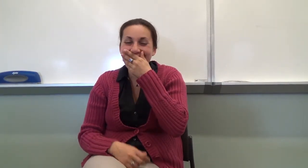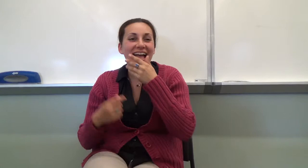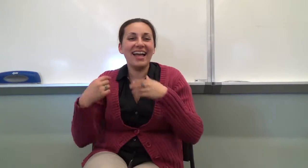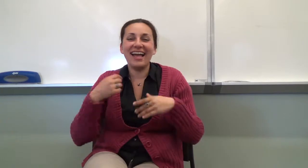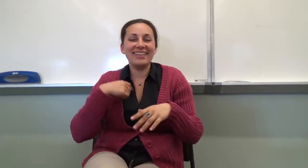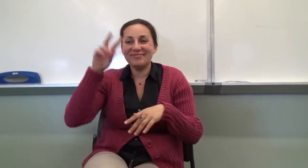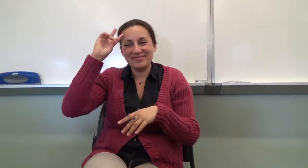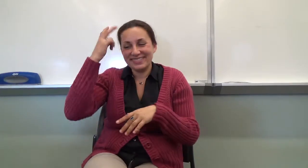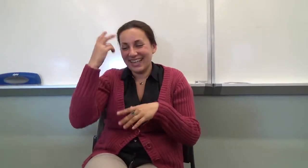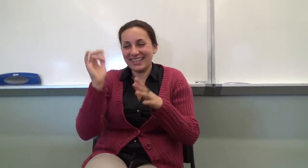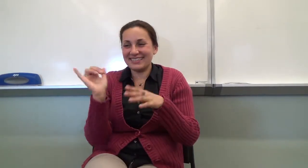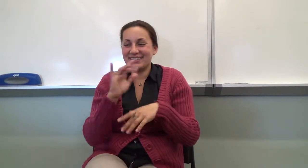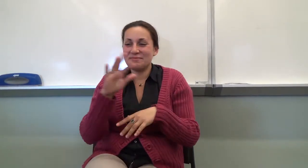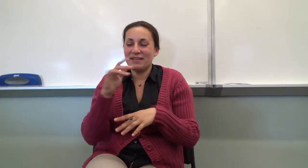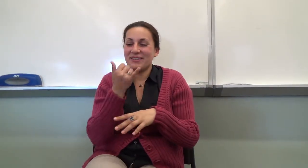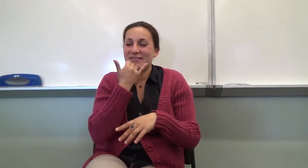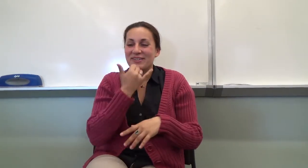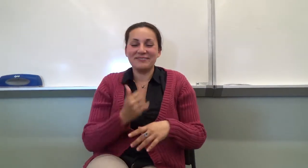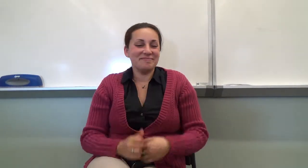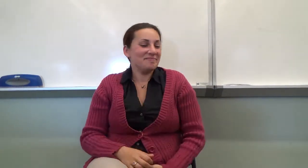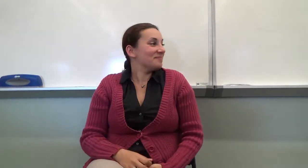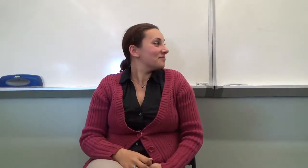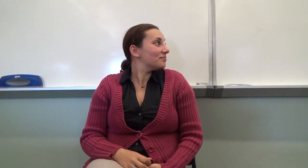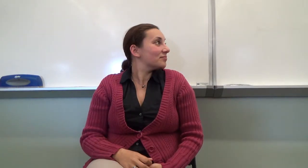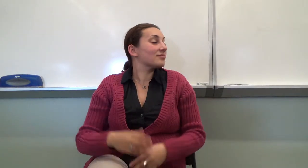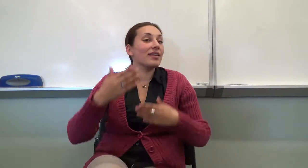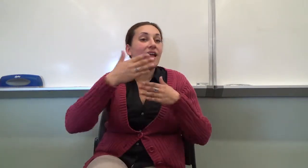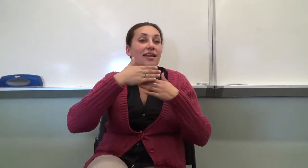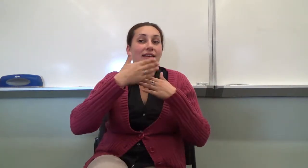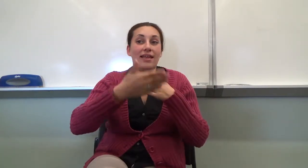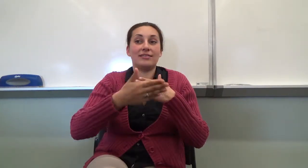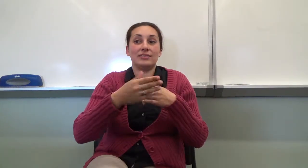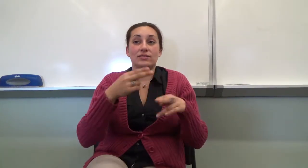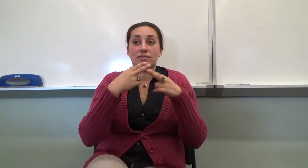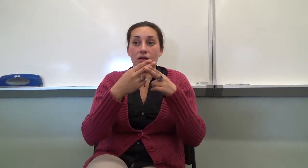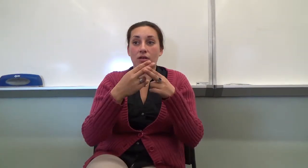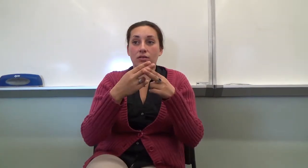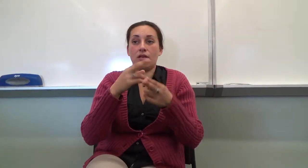Okay, the next one which we'll need is called a ray.